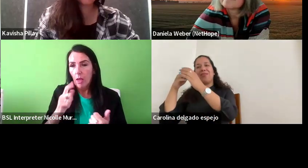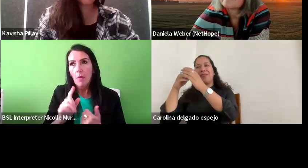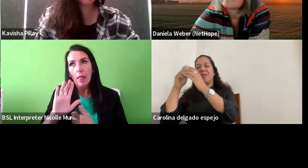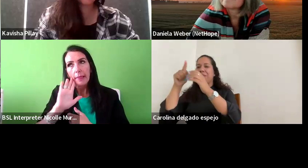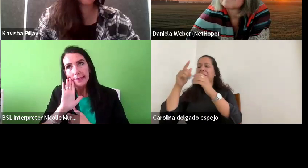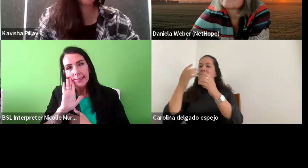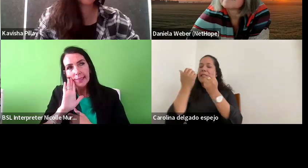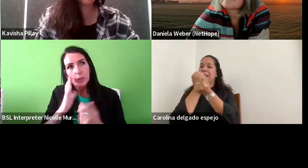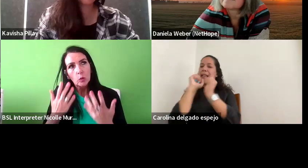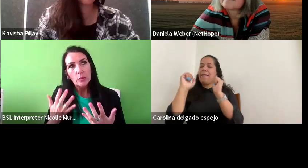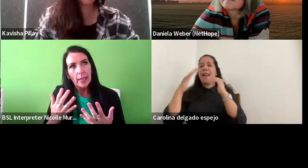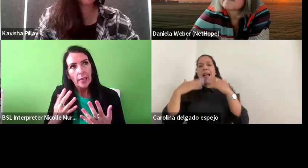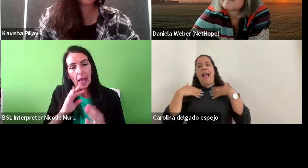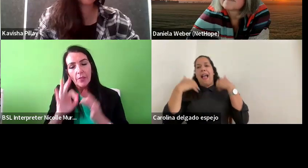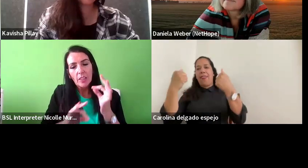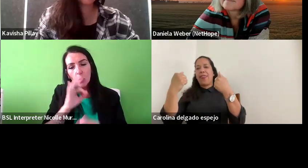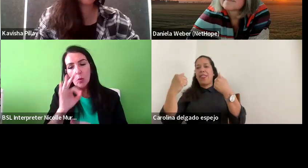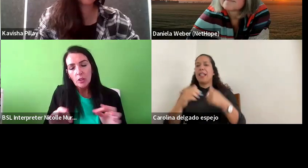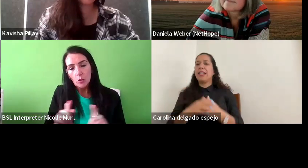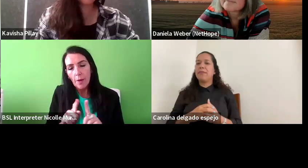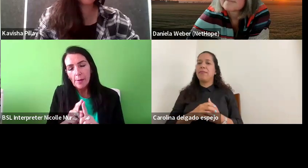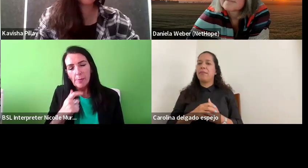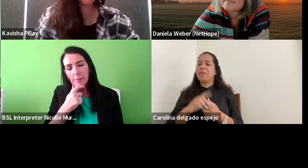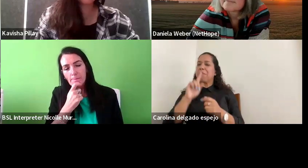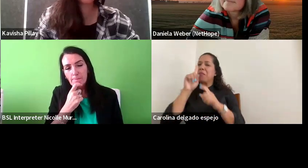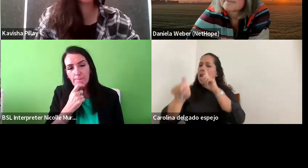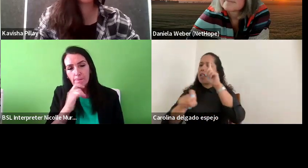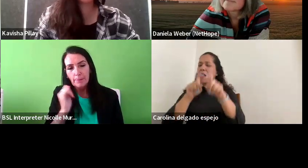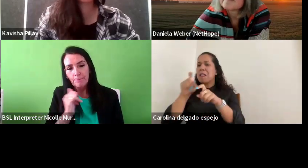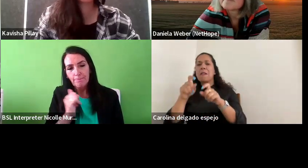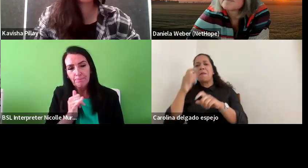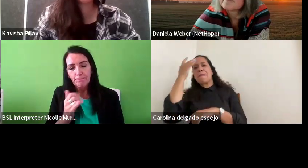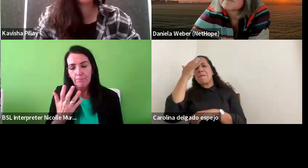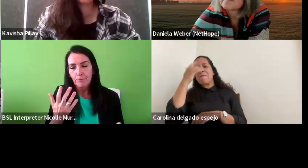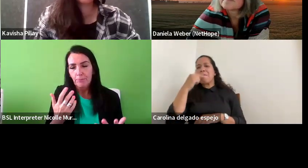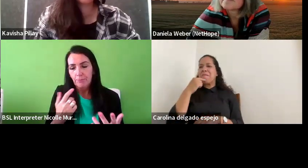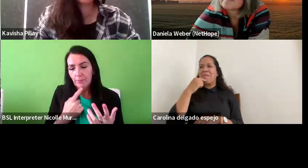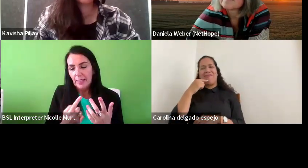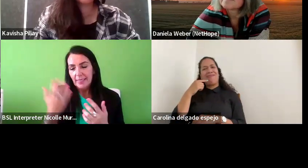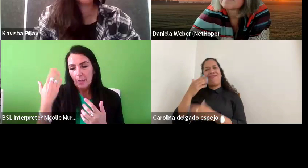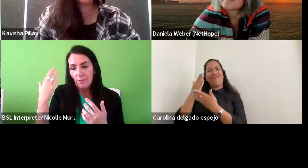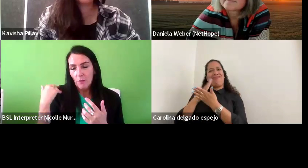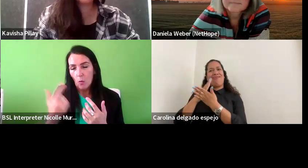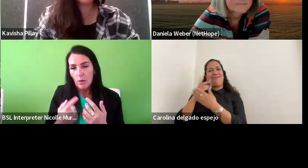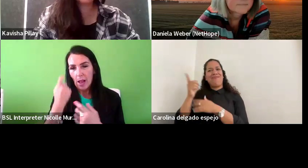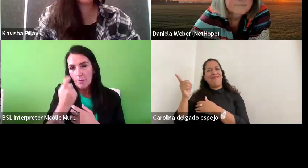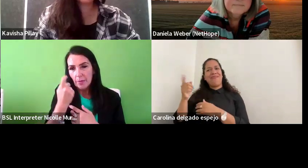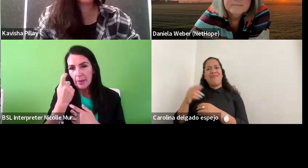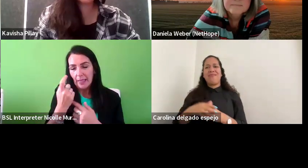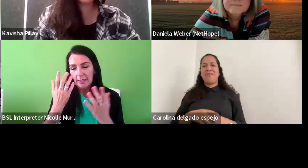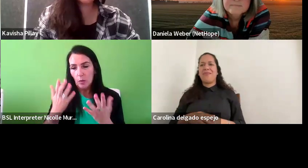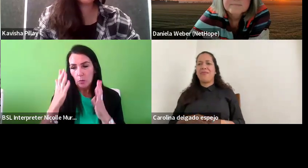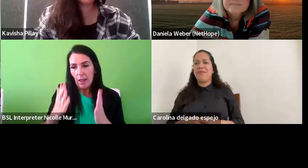particularly seeing these questions also in the chat. Yeah, as I said already earlier, I'm thinking we need